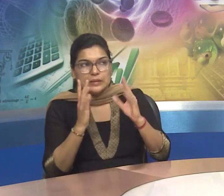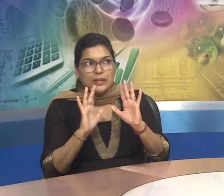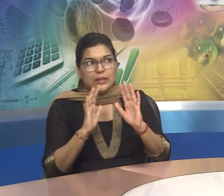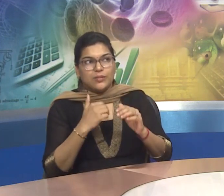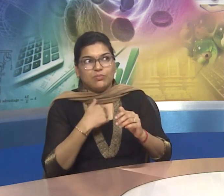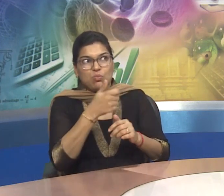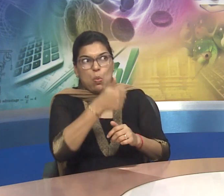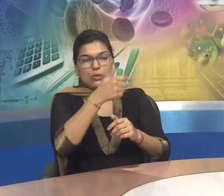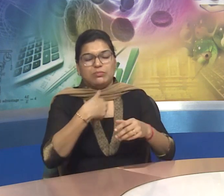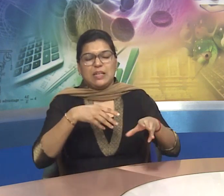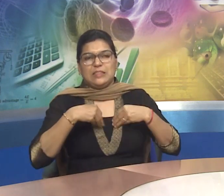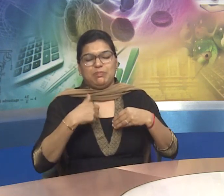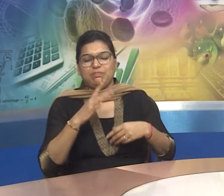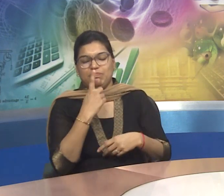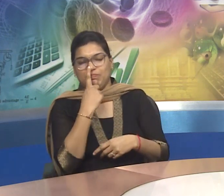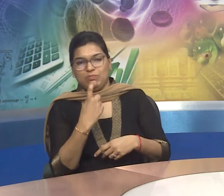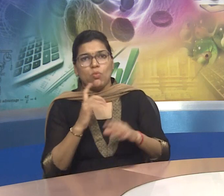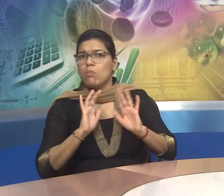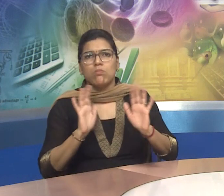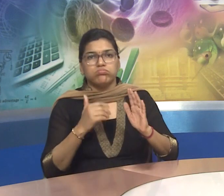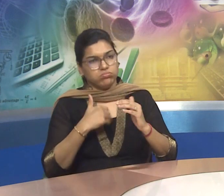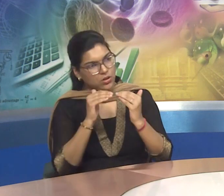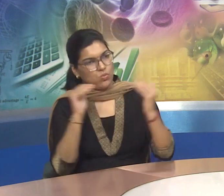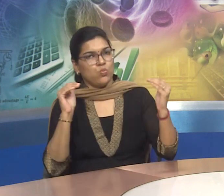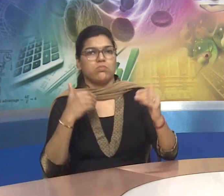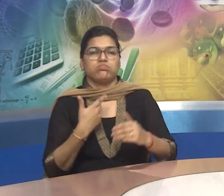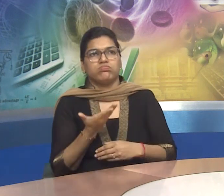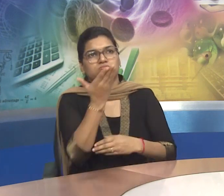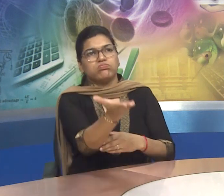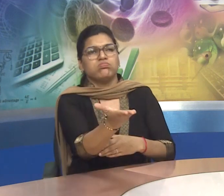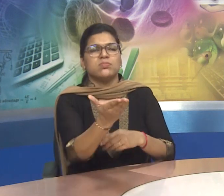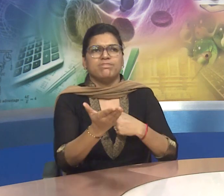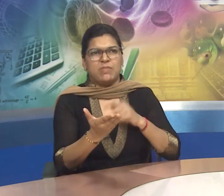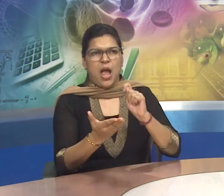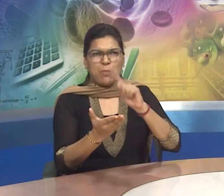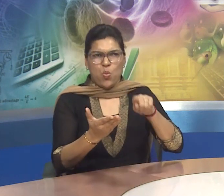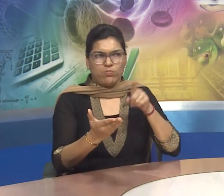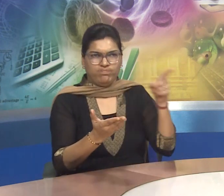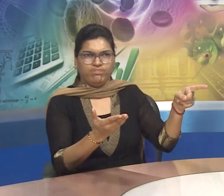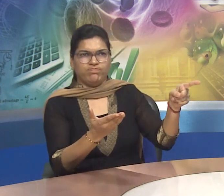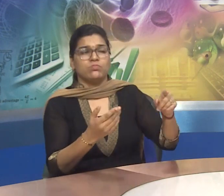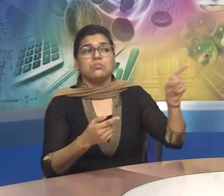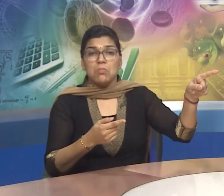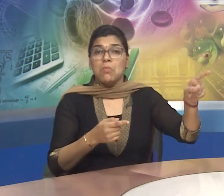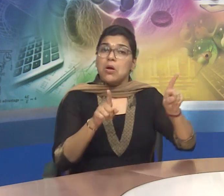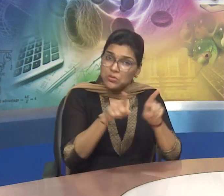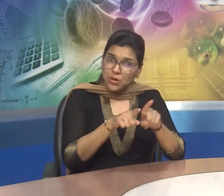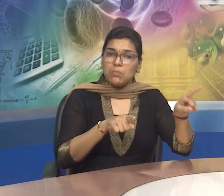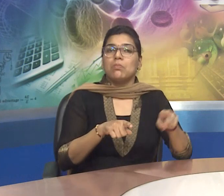and that person cannot compel the other person to do the job because he or she is